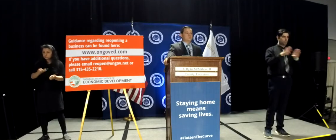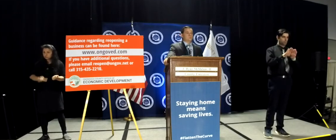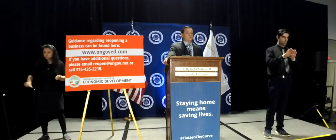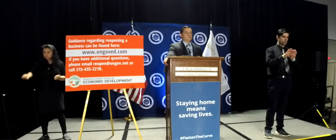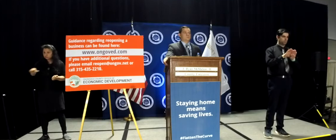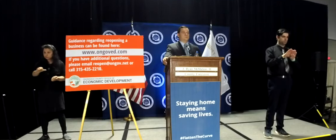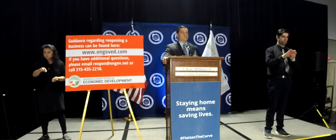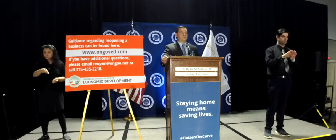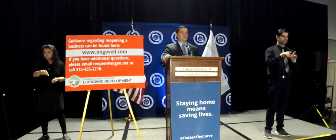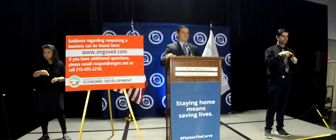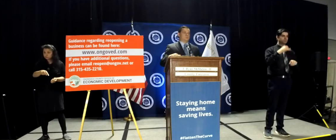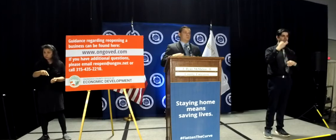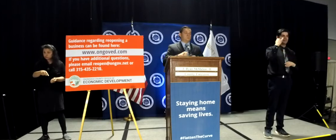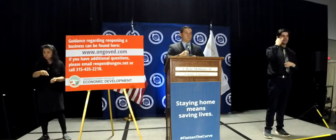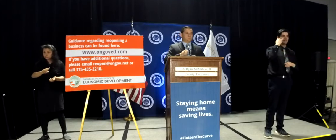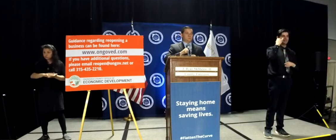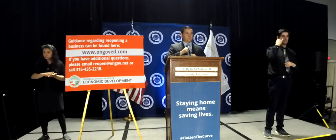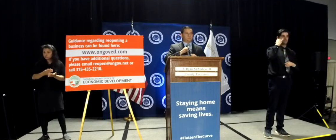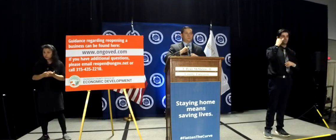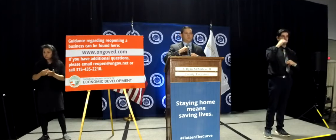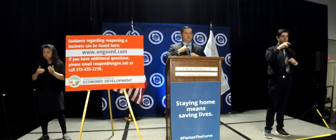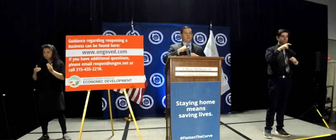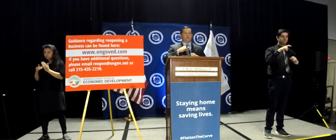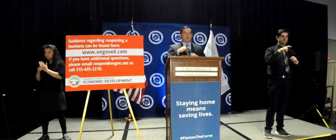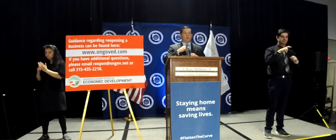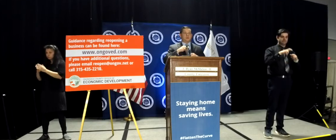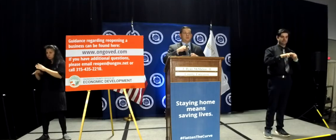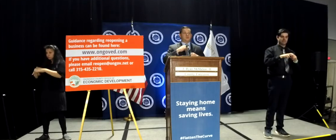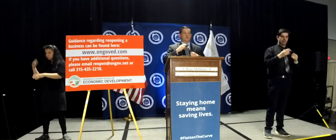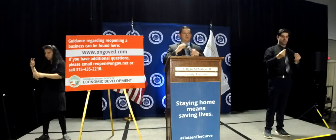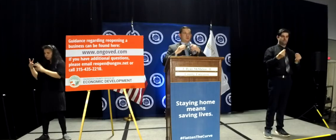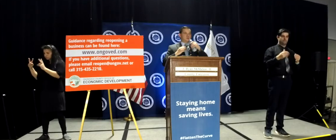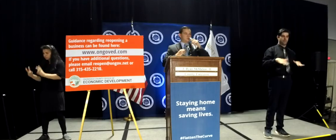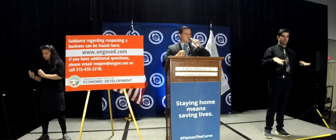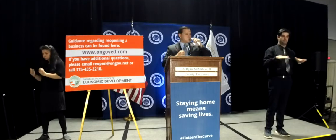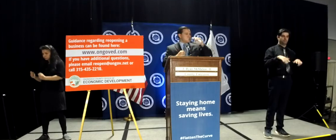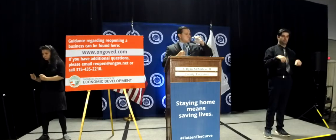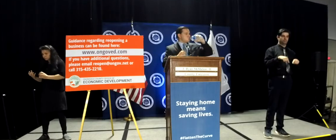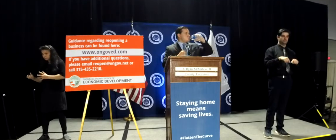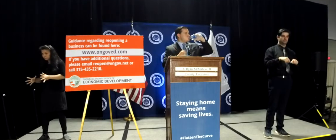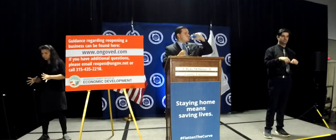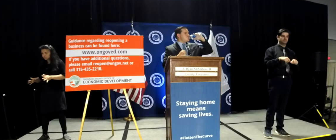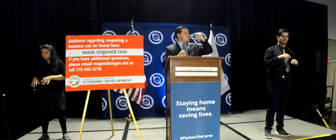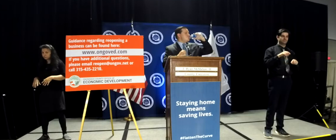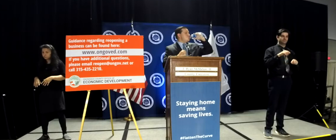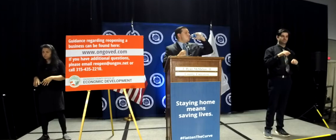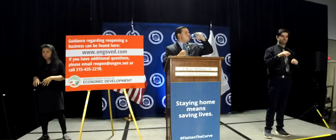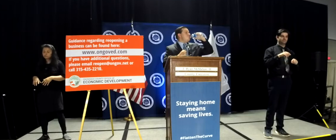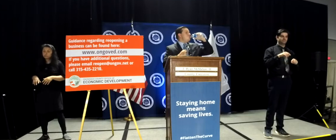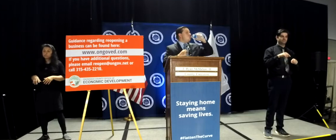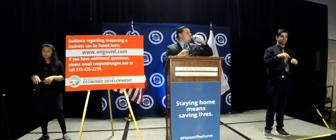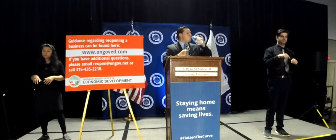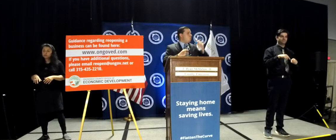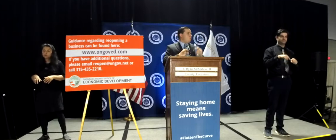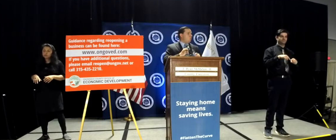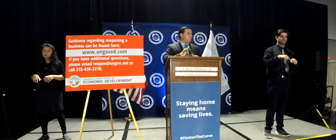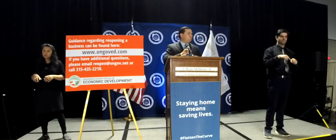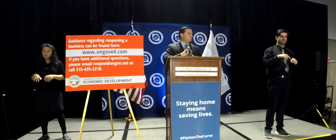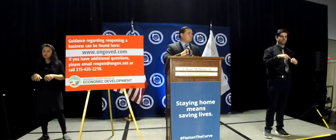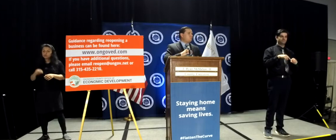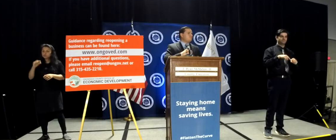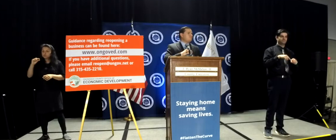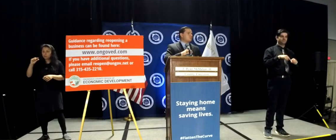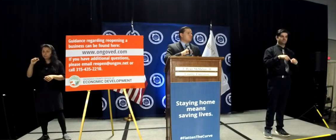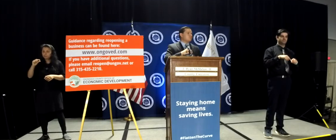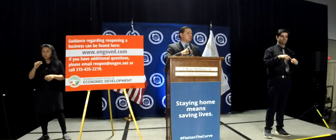sit on their property. Did you? Keyword, service. Yeah, it says off-premise